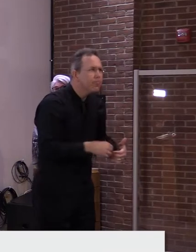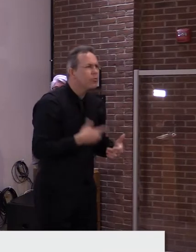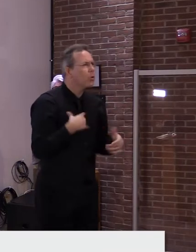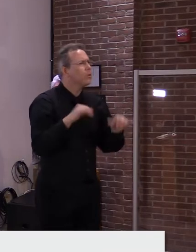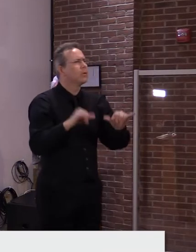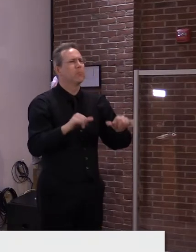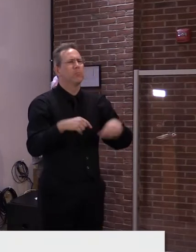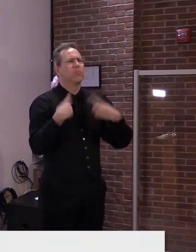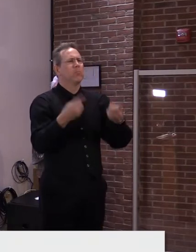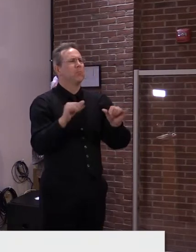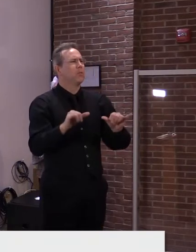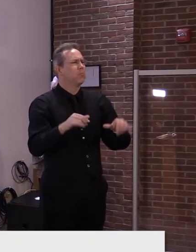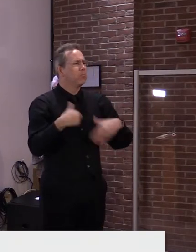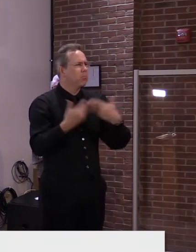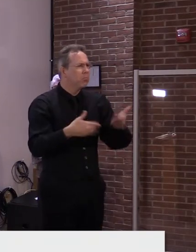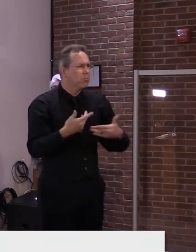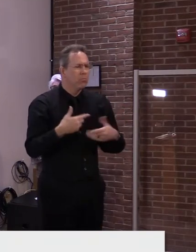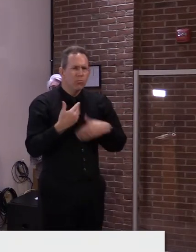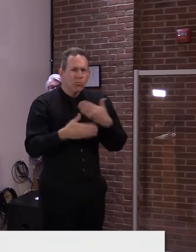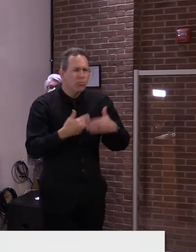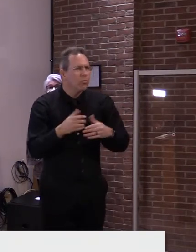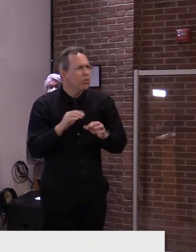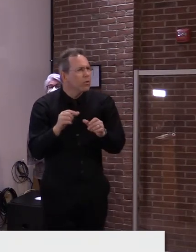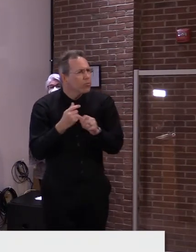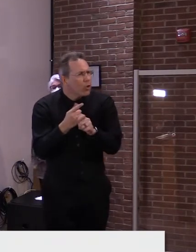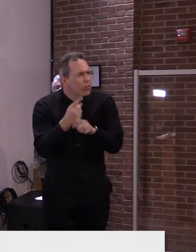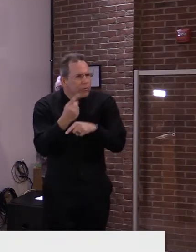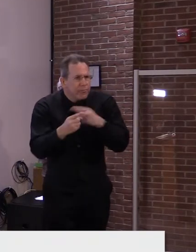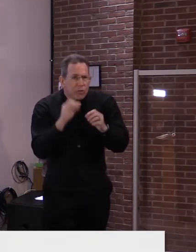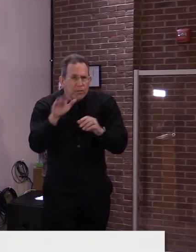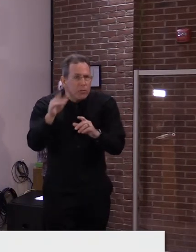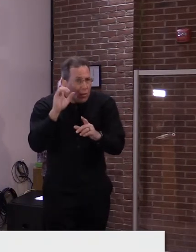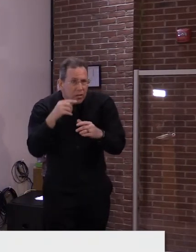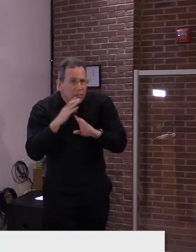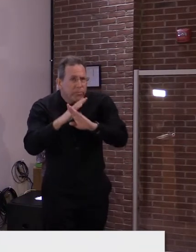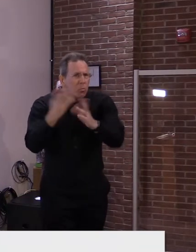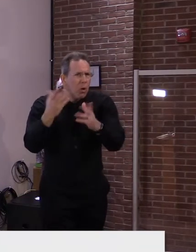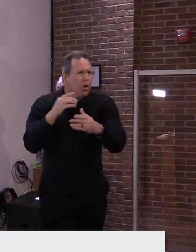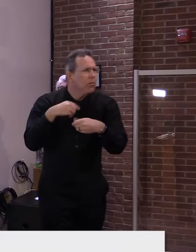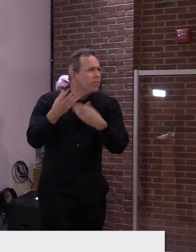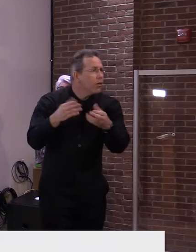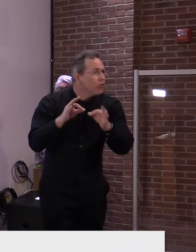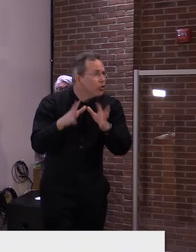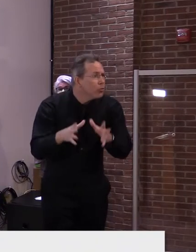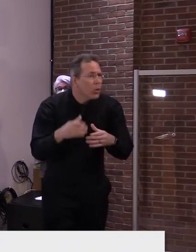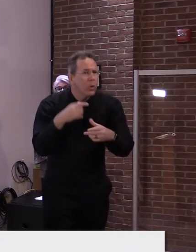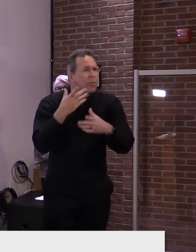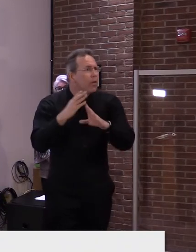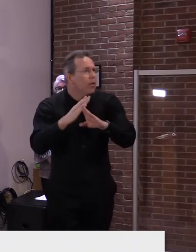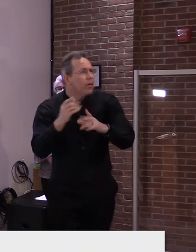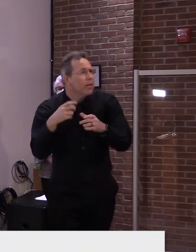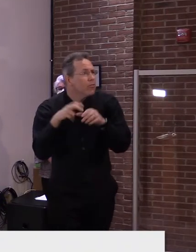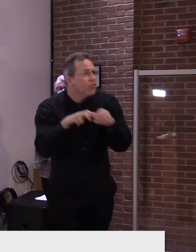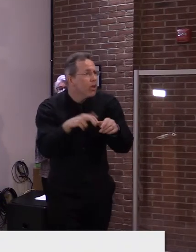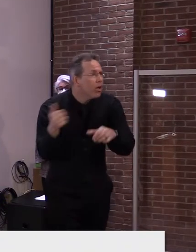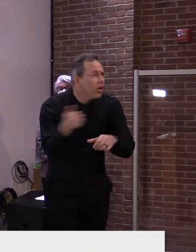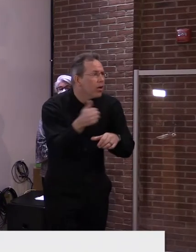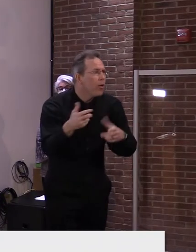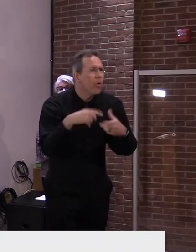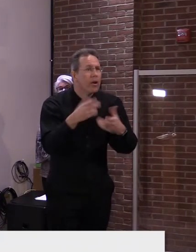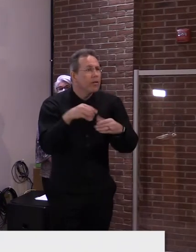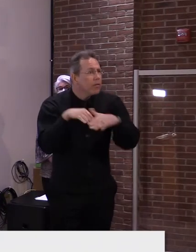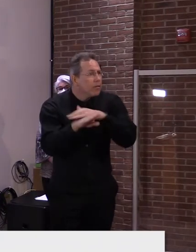the vaccine, special clinics that make it more accessible, focusing on the multi-generational,